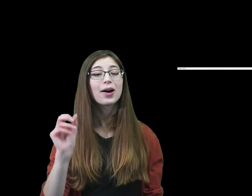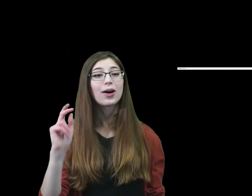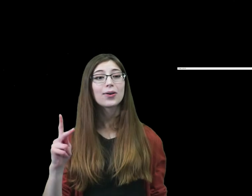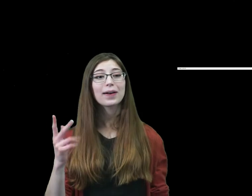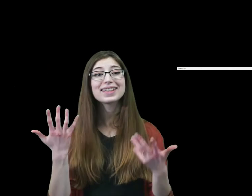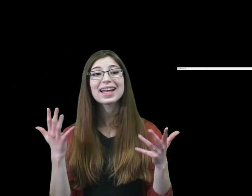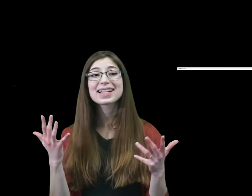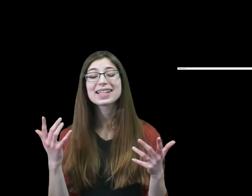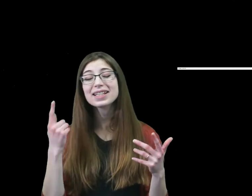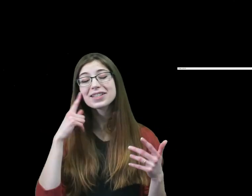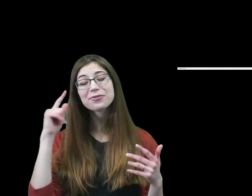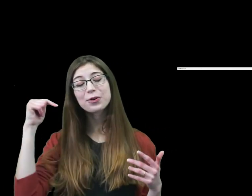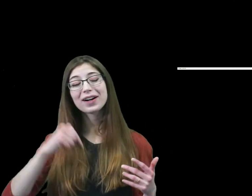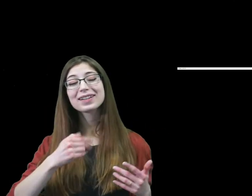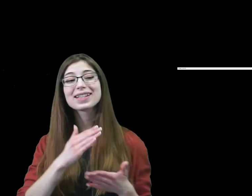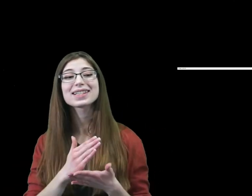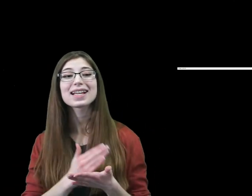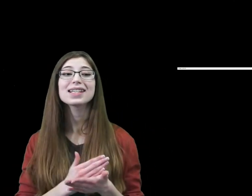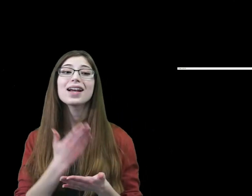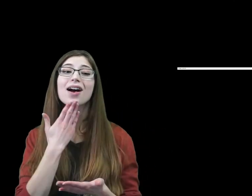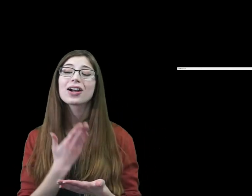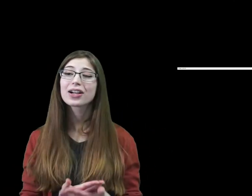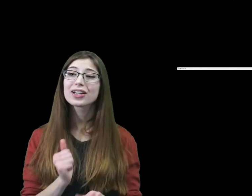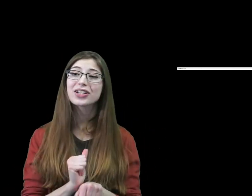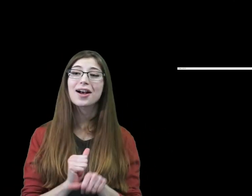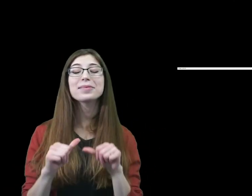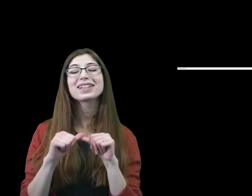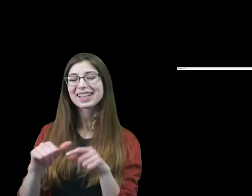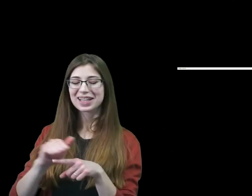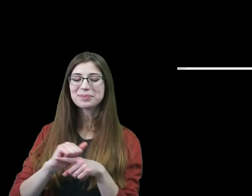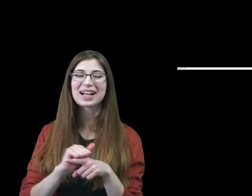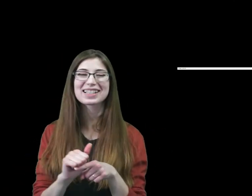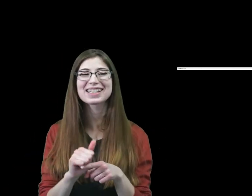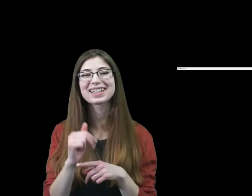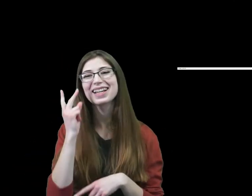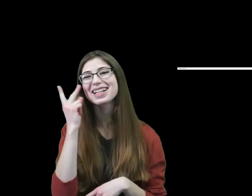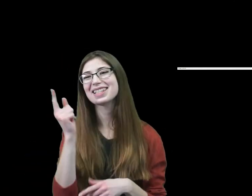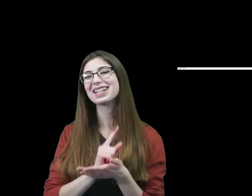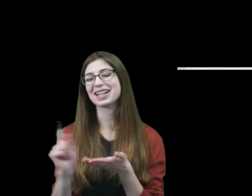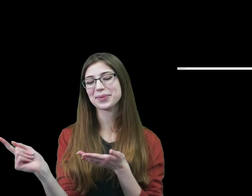All right, that is it for this lesson. Good job. Keep practicing. See you next week.